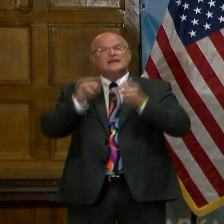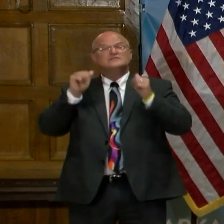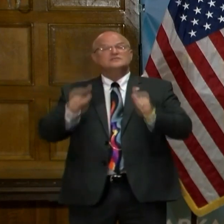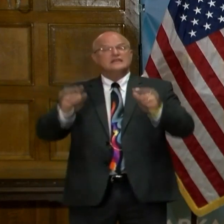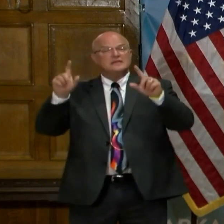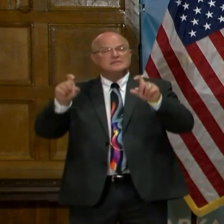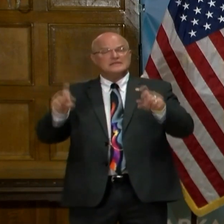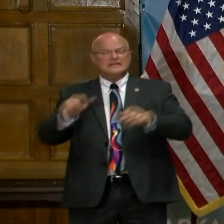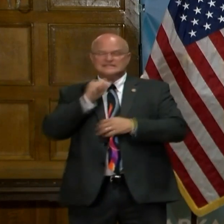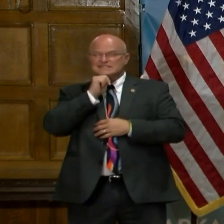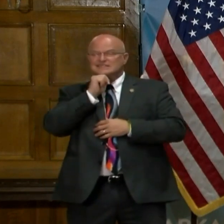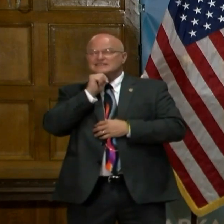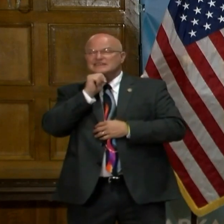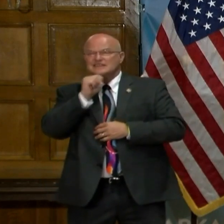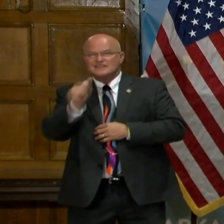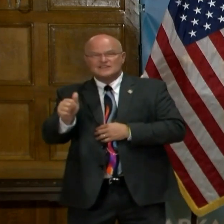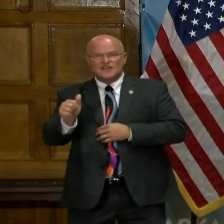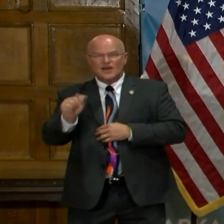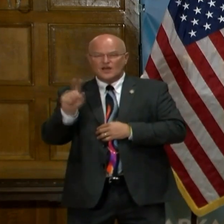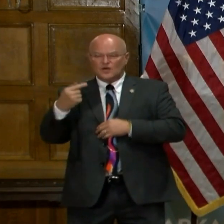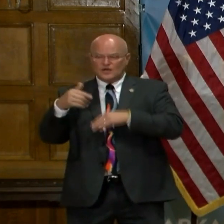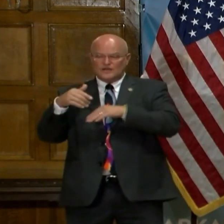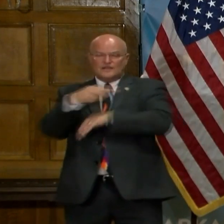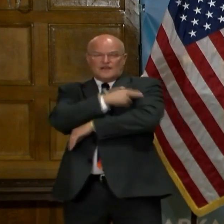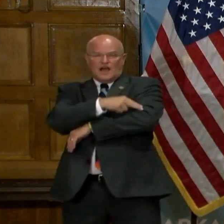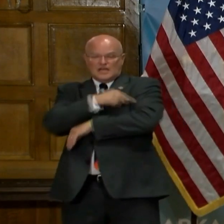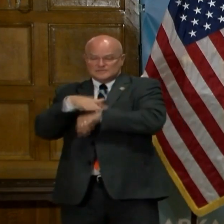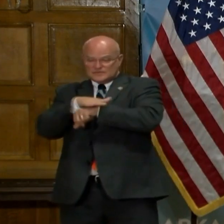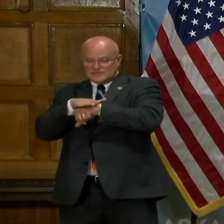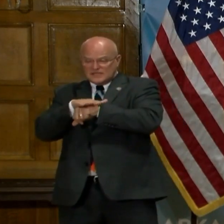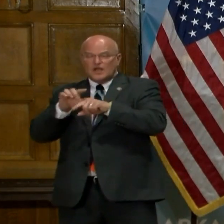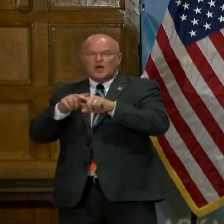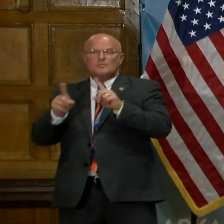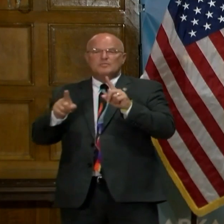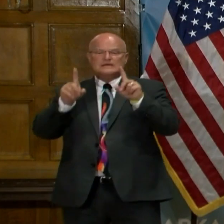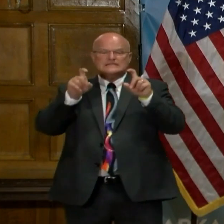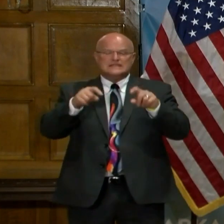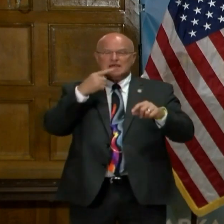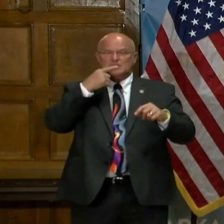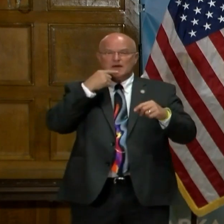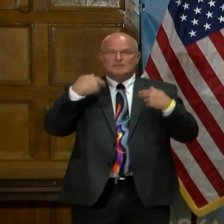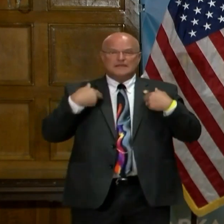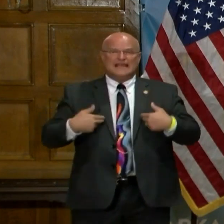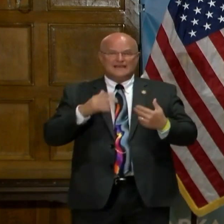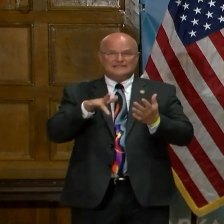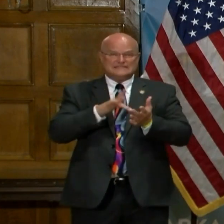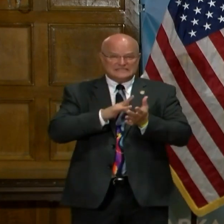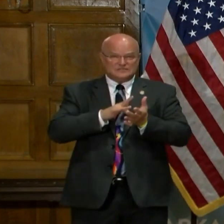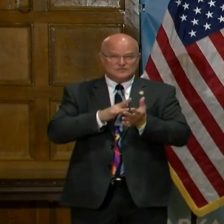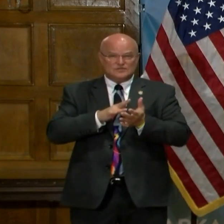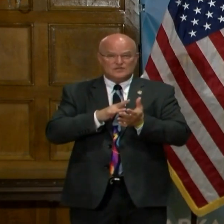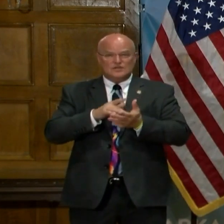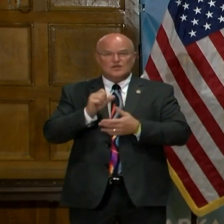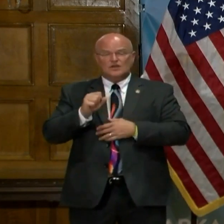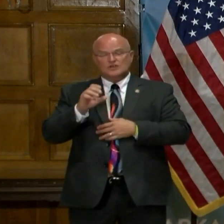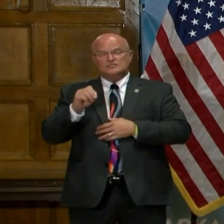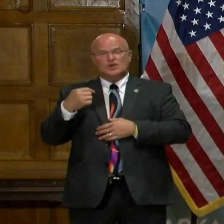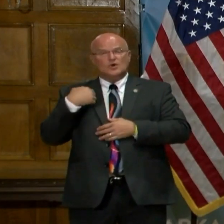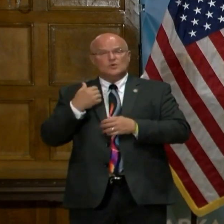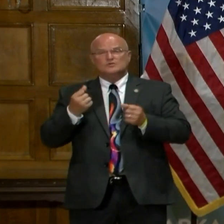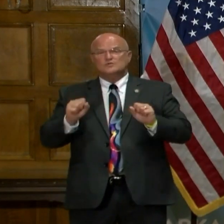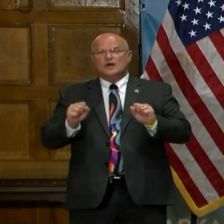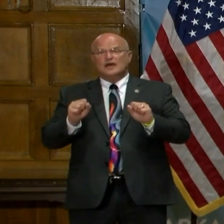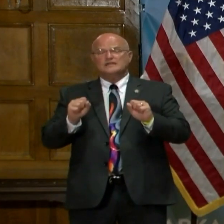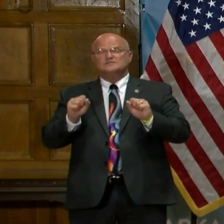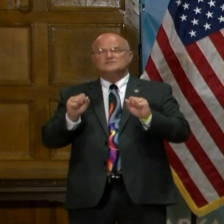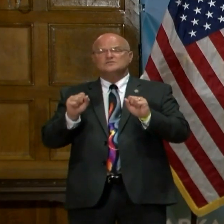be tested not just at the local hospital, you can also be tested at the public health center. And so we're just trying